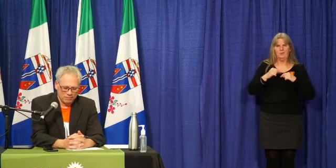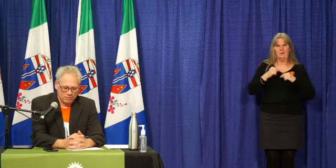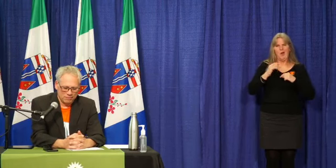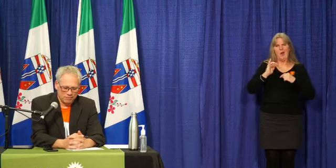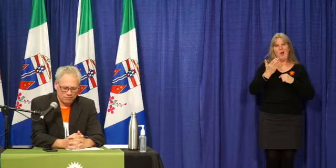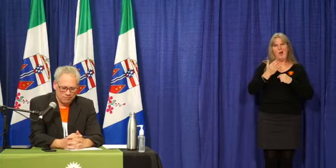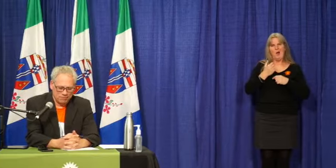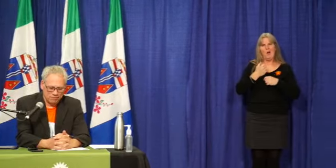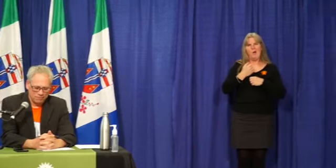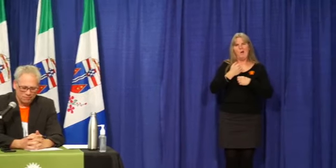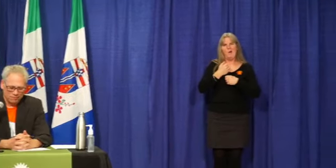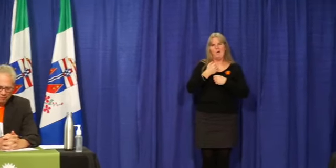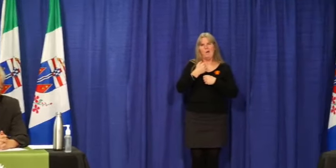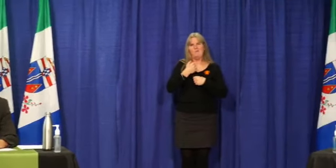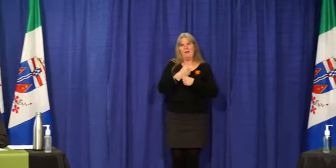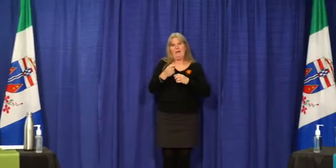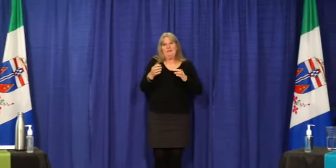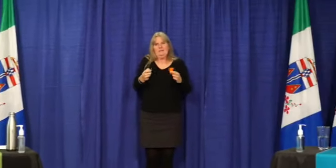and